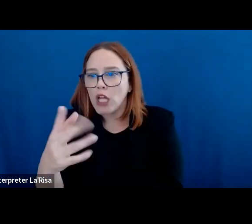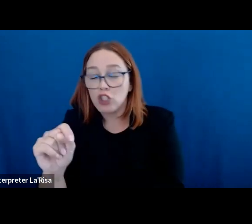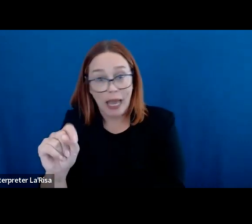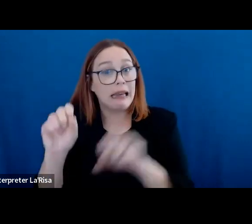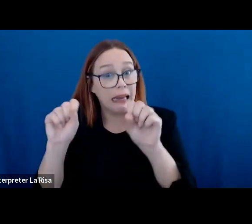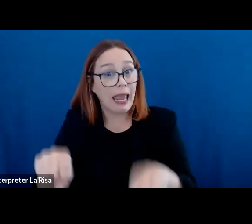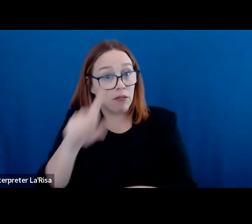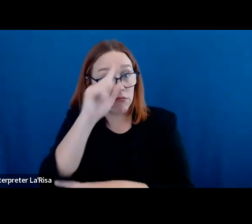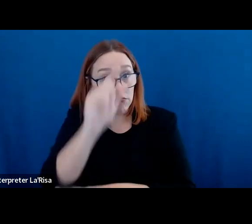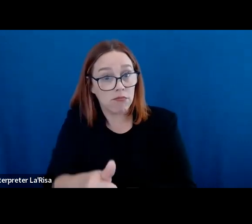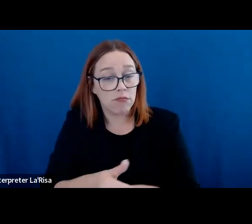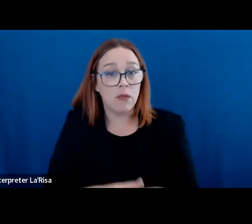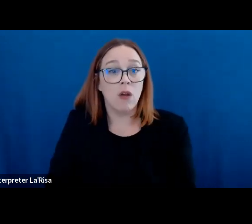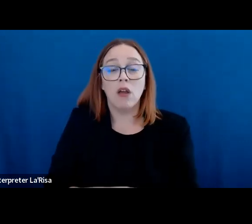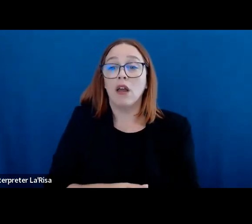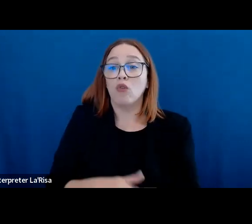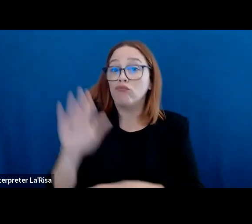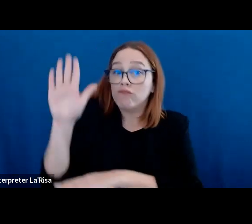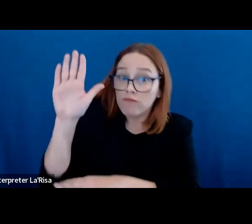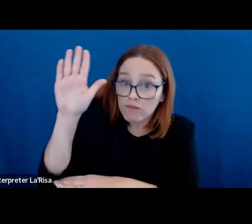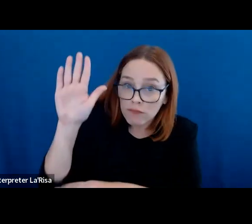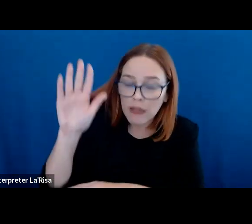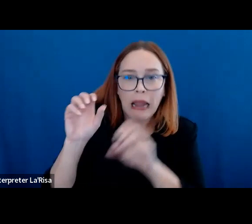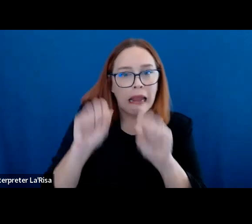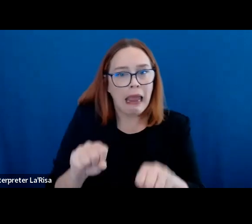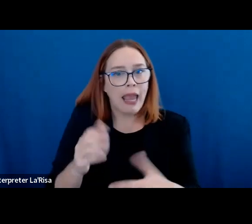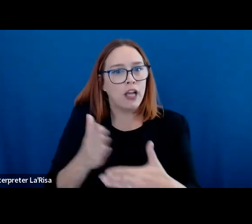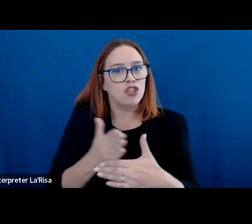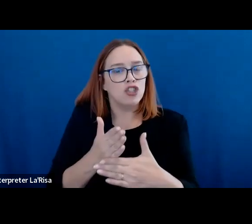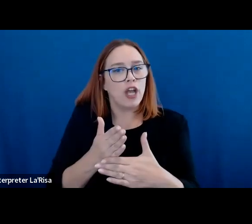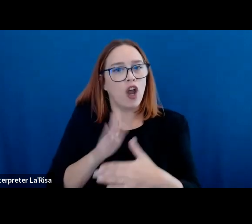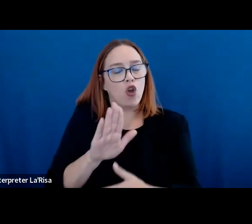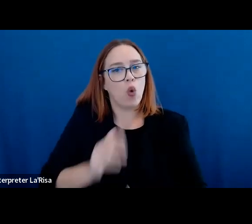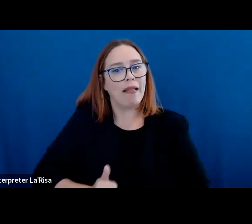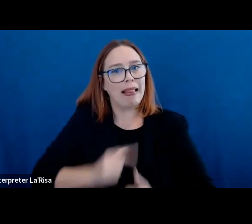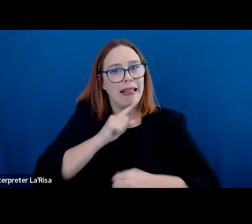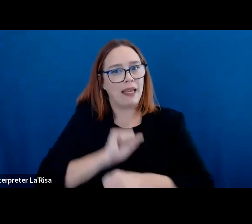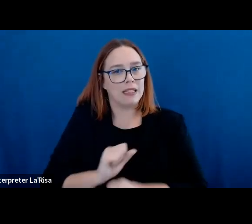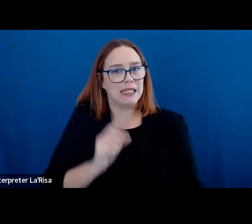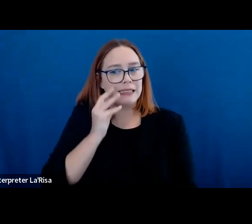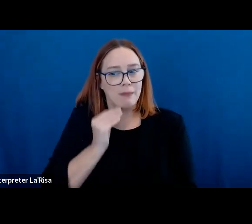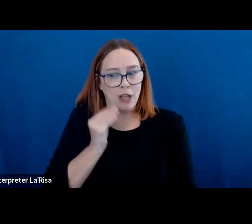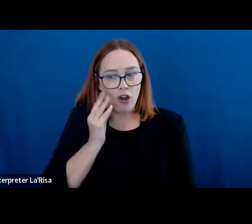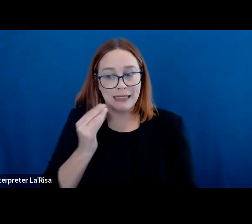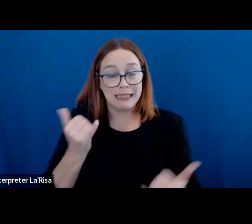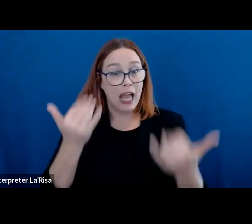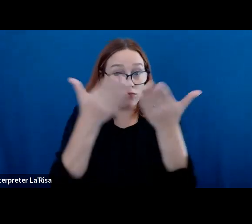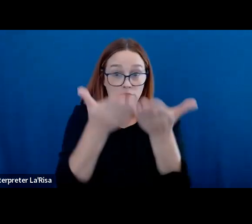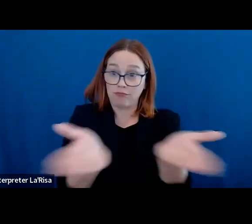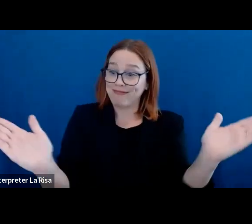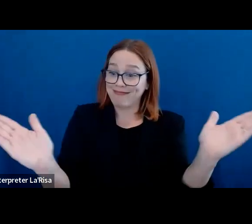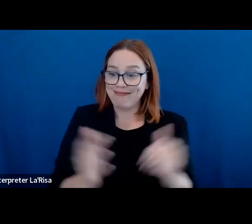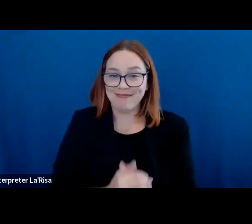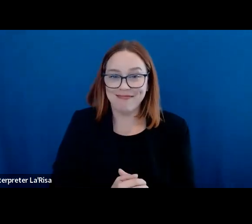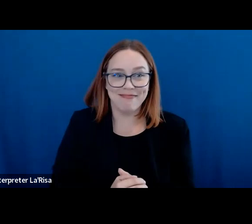your hand if you have any questions or want to share from your lived experience. So I want to open up the floor.